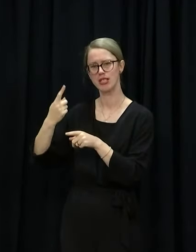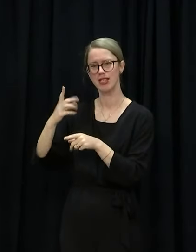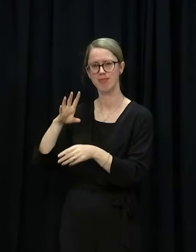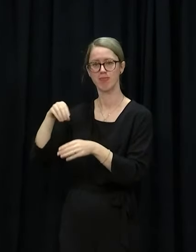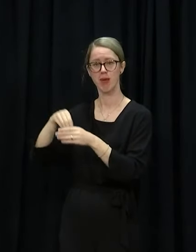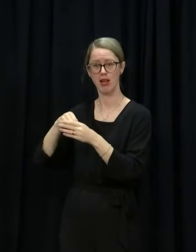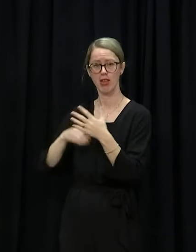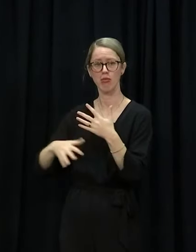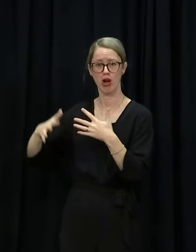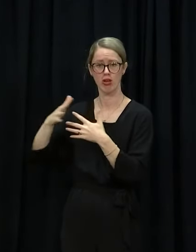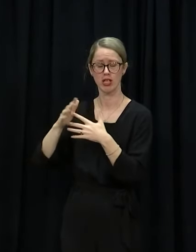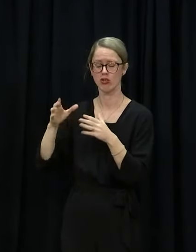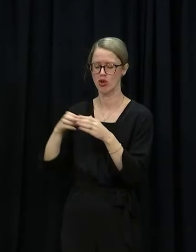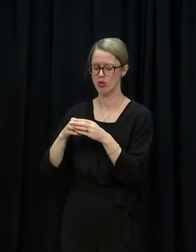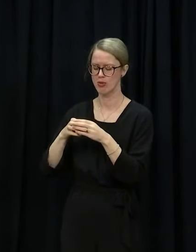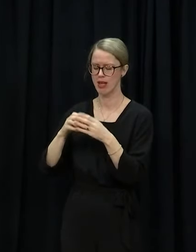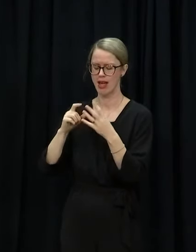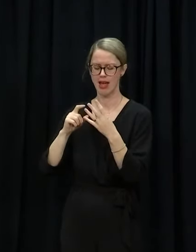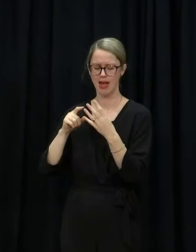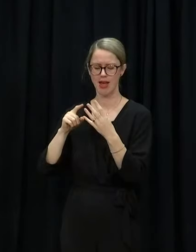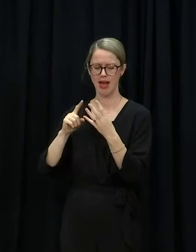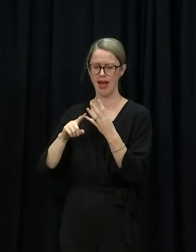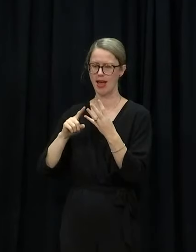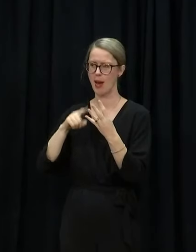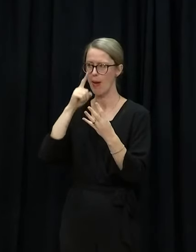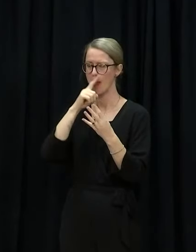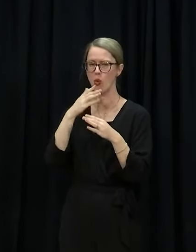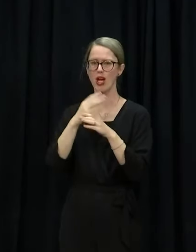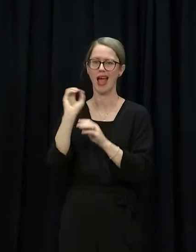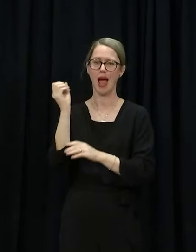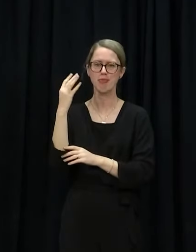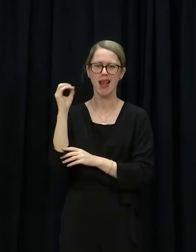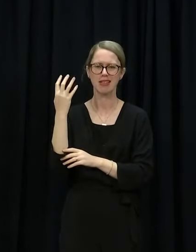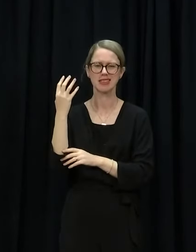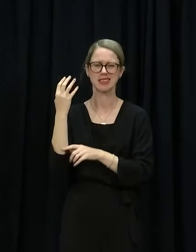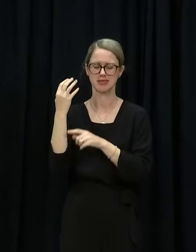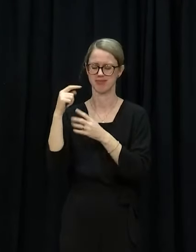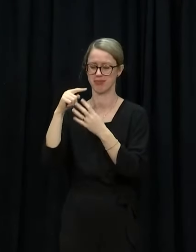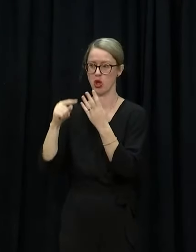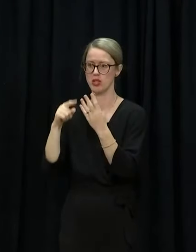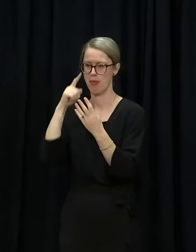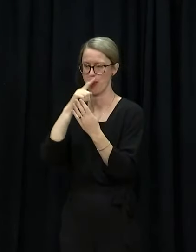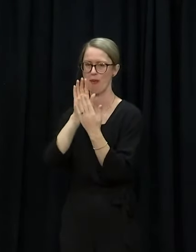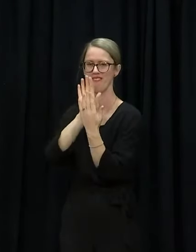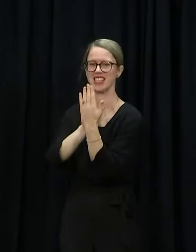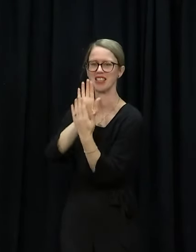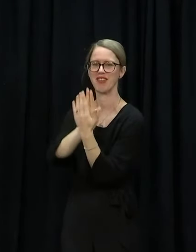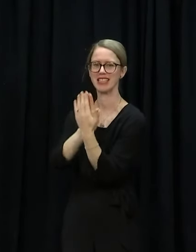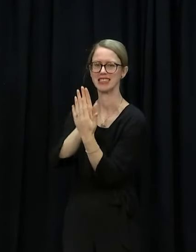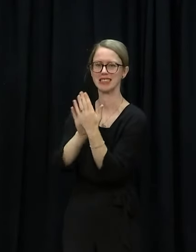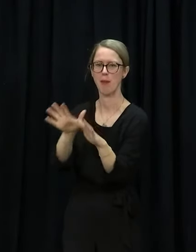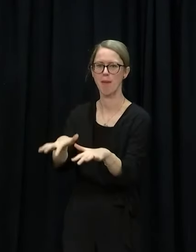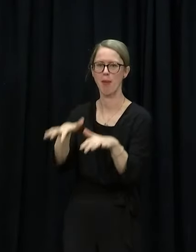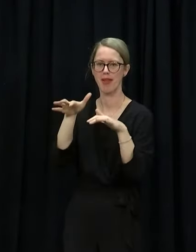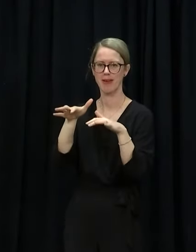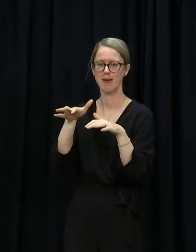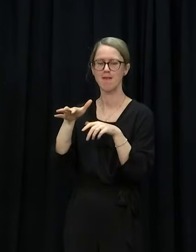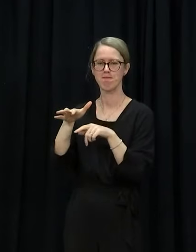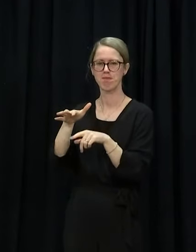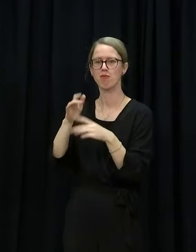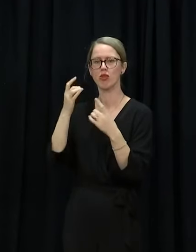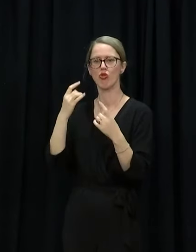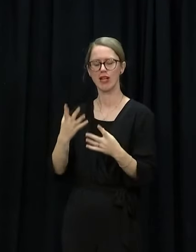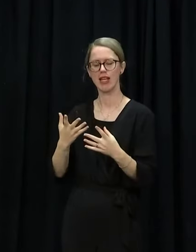our priority groups. And those who work in our ambulance services, those most likely to be interacting in some of those services that